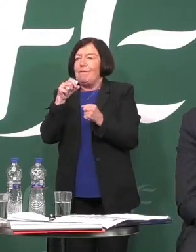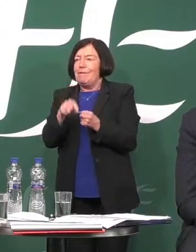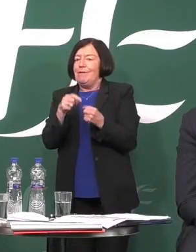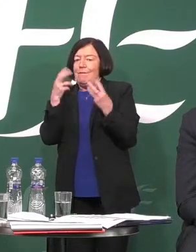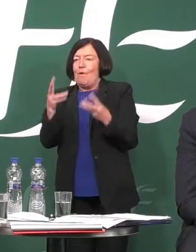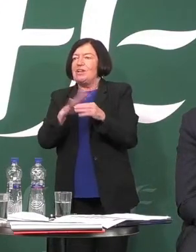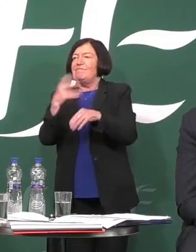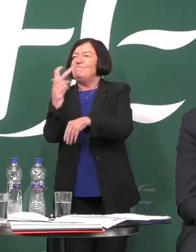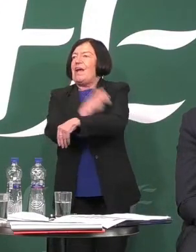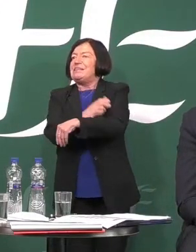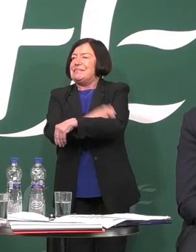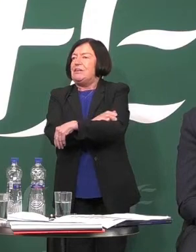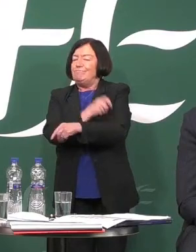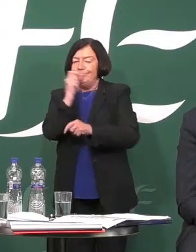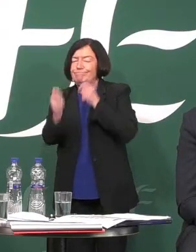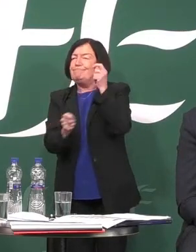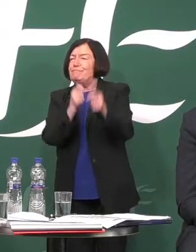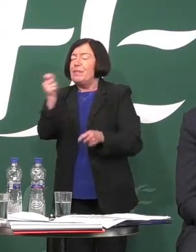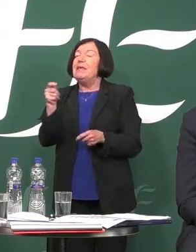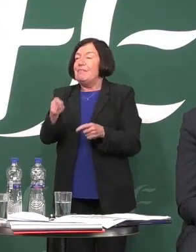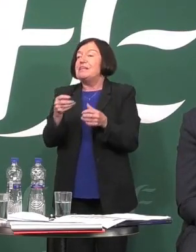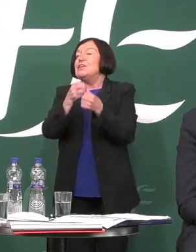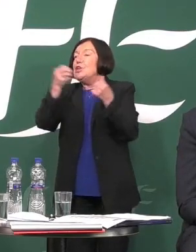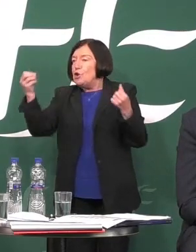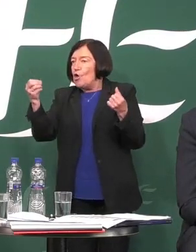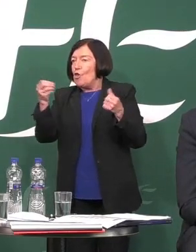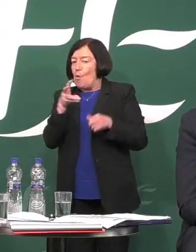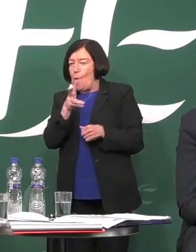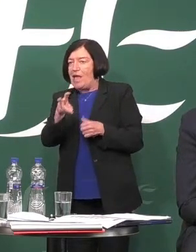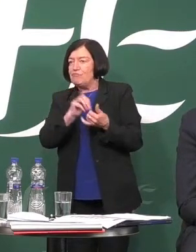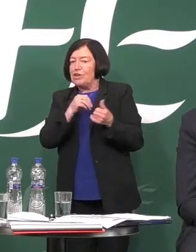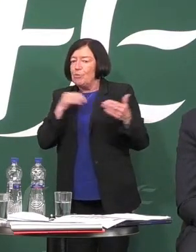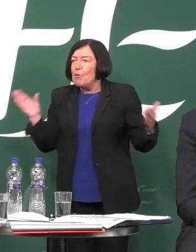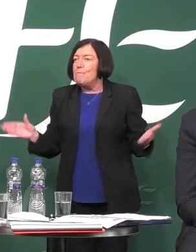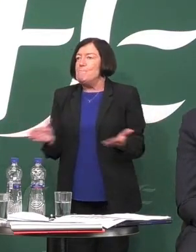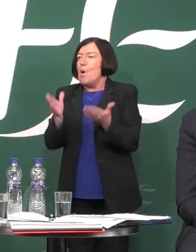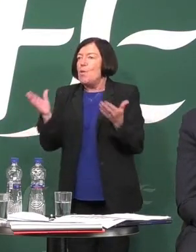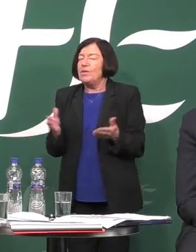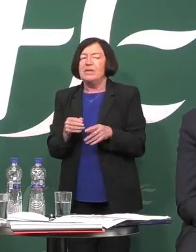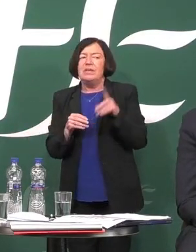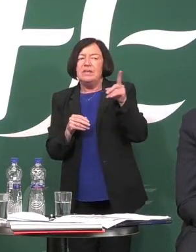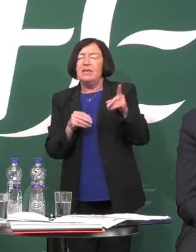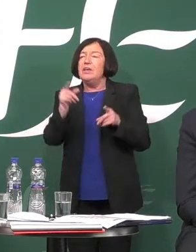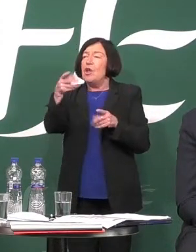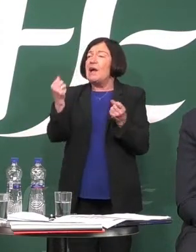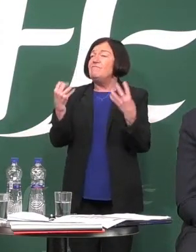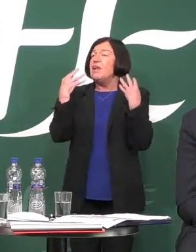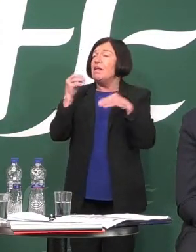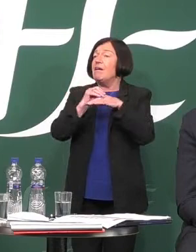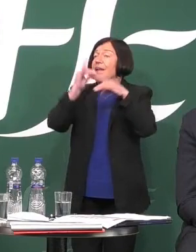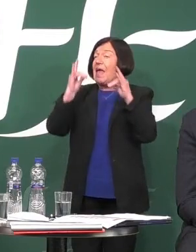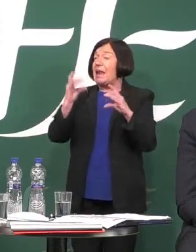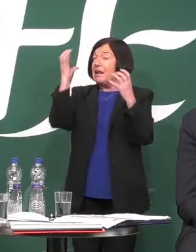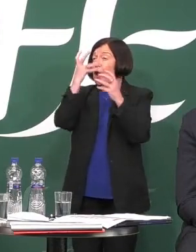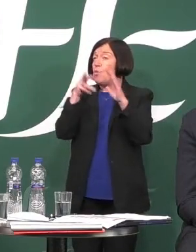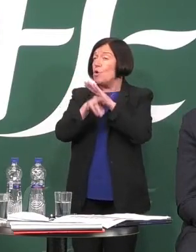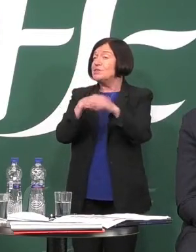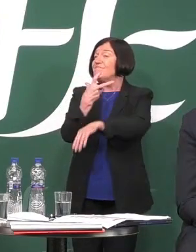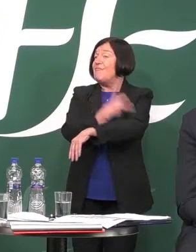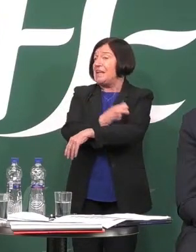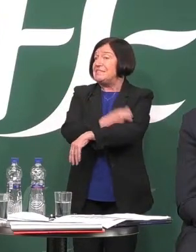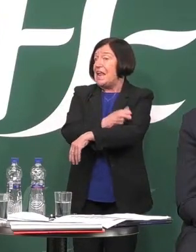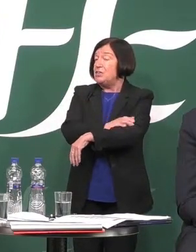in relation to vaccine uptake. So I suppose that's another channel that we're trying to promote as well. And will we get data on, say, healthcare worker